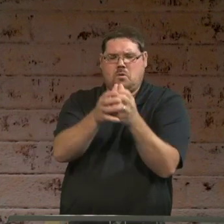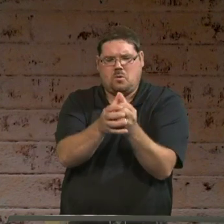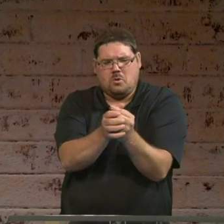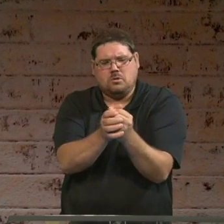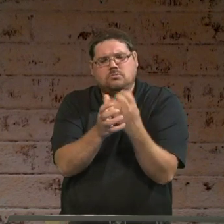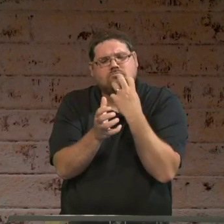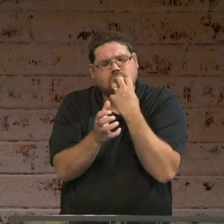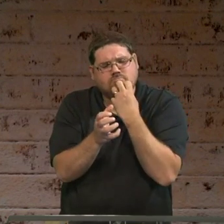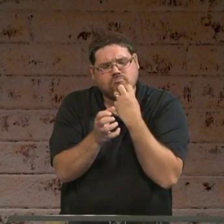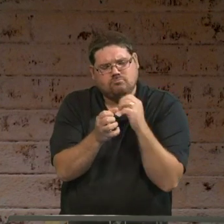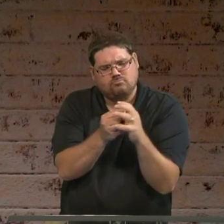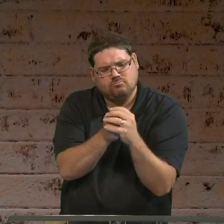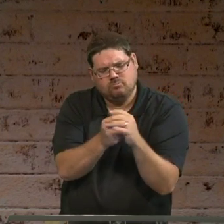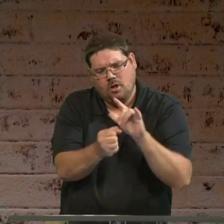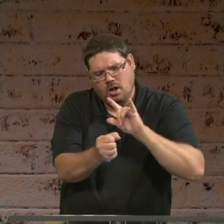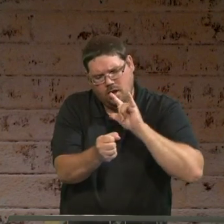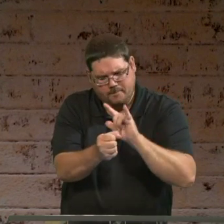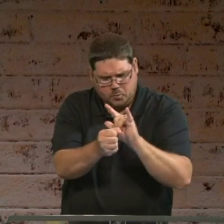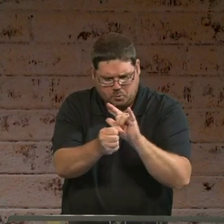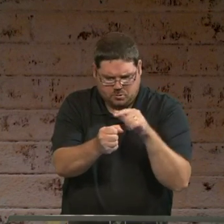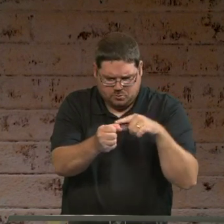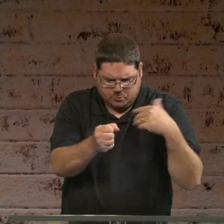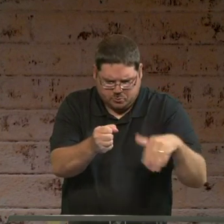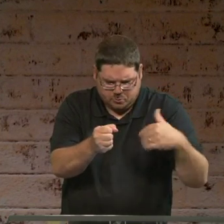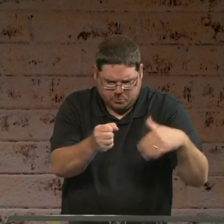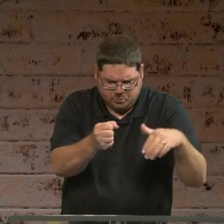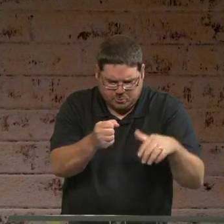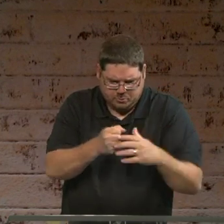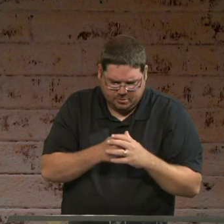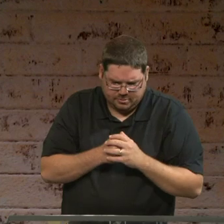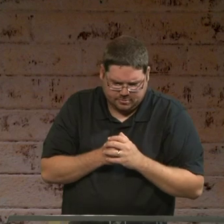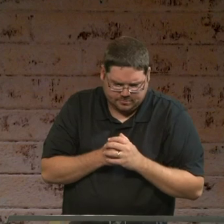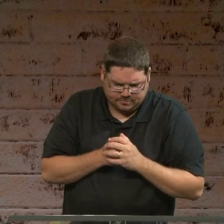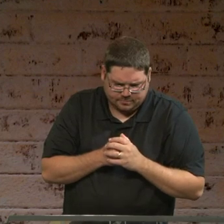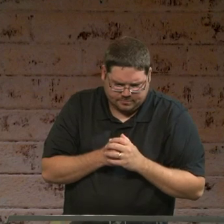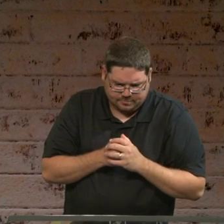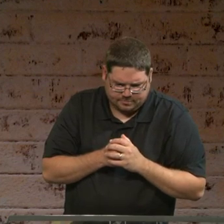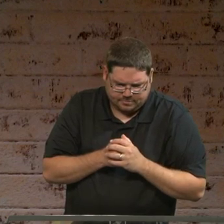you. God holds you, he looks at you and loves you, you're precious to him.